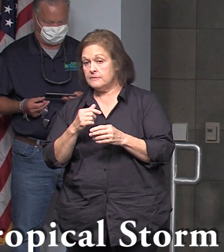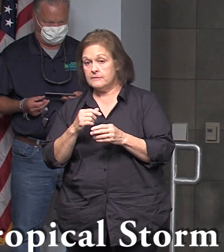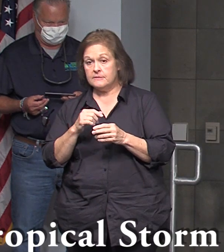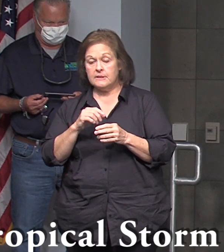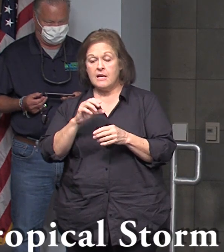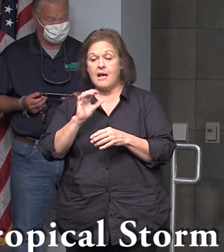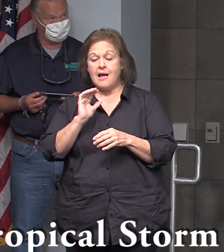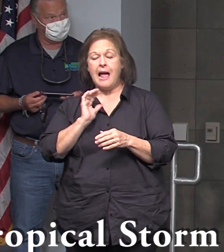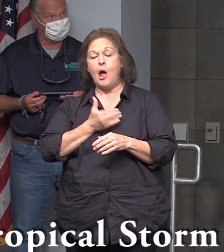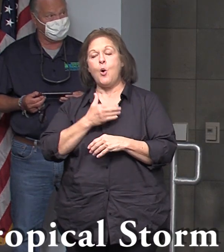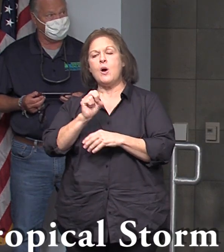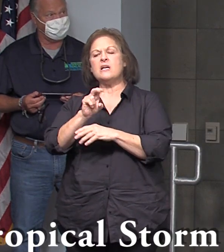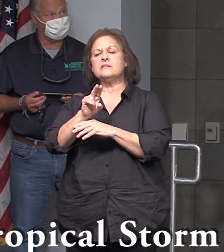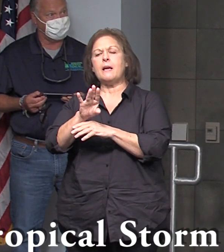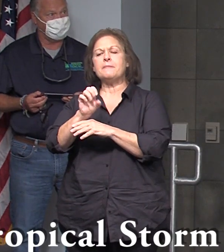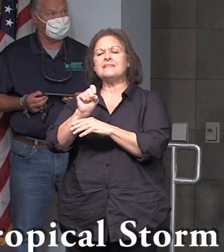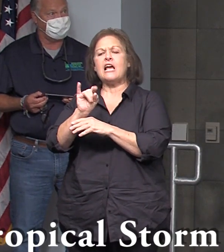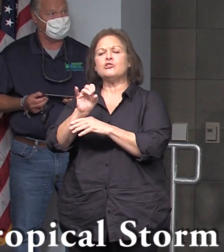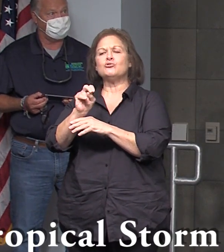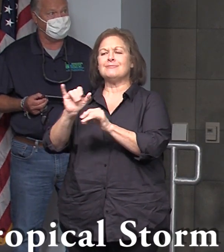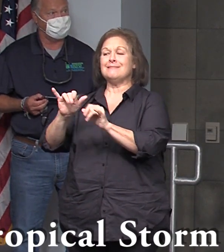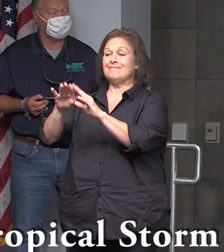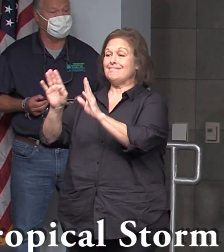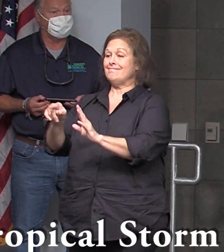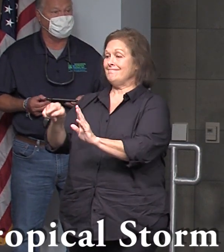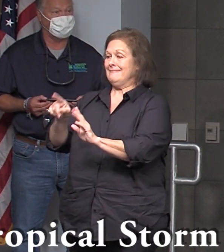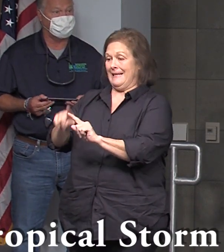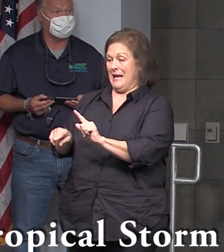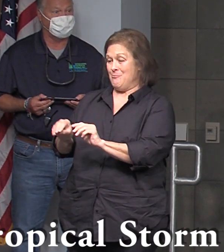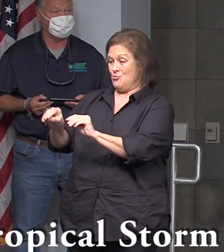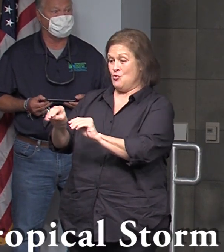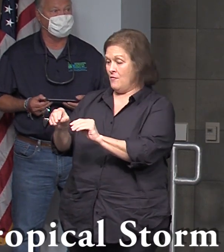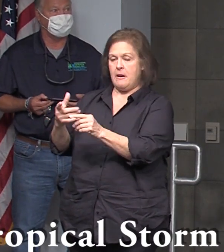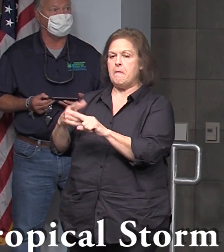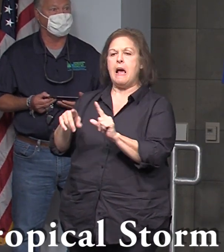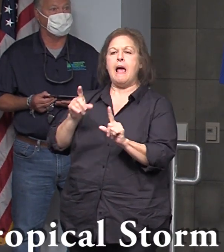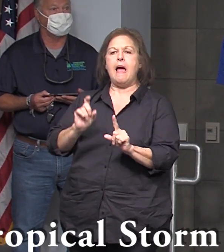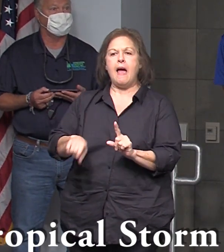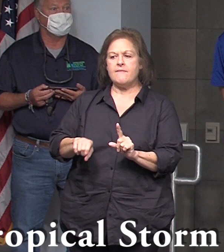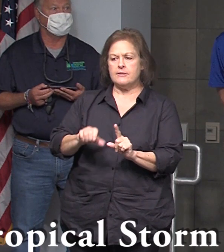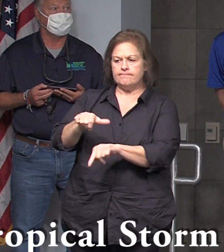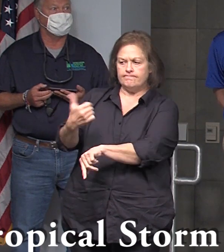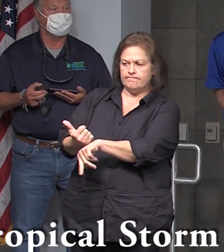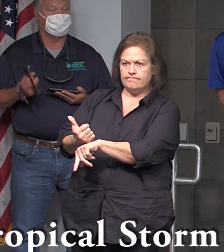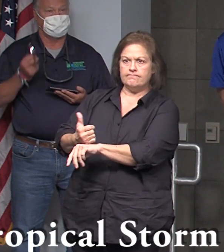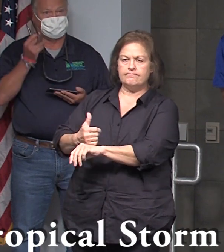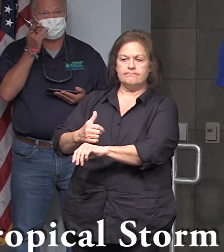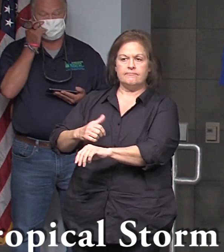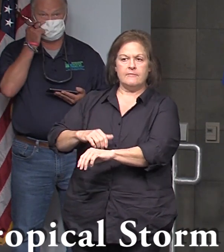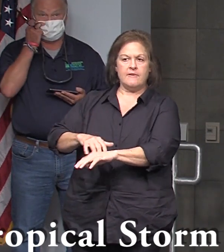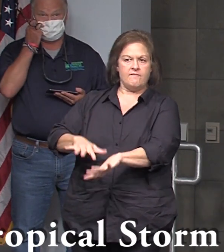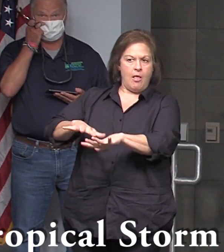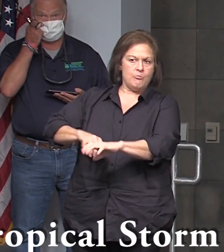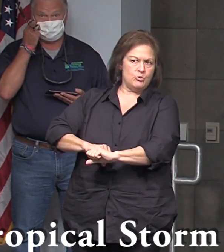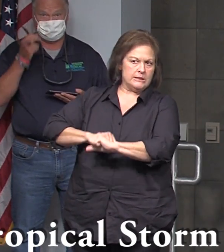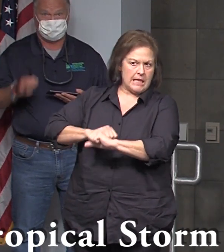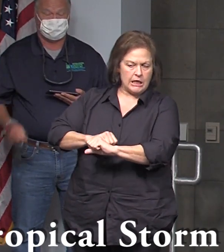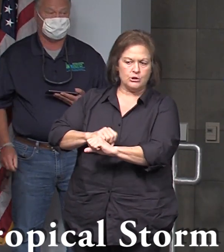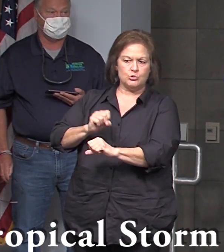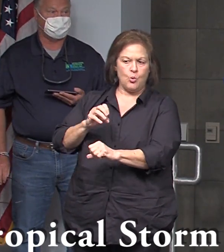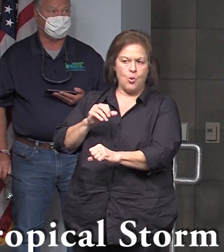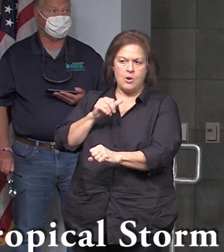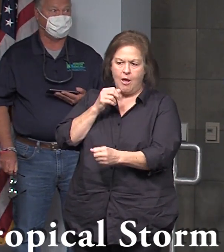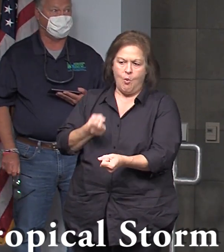are the substations, things like that we cannot physically move. We're putting flood protection in place so that that does not have any damages as